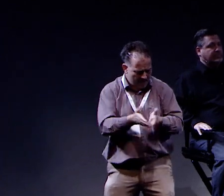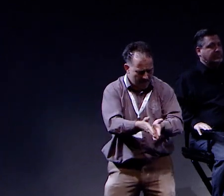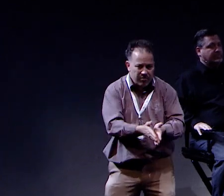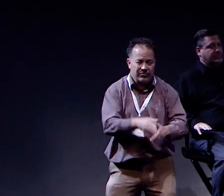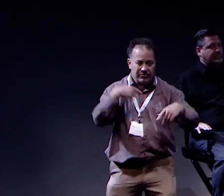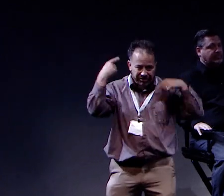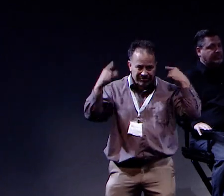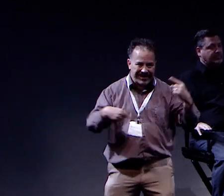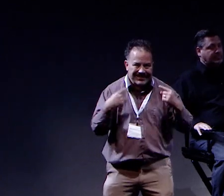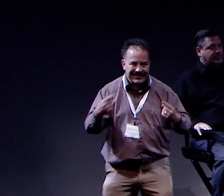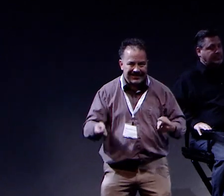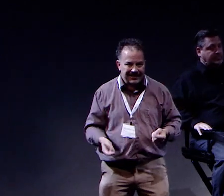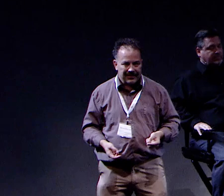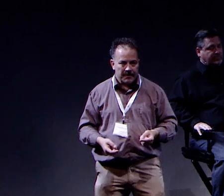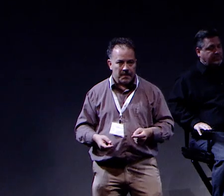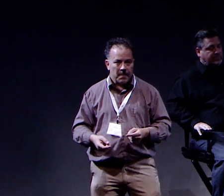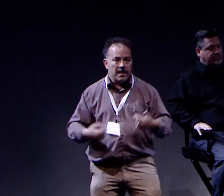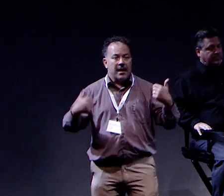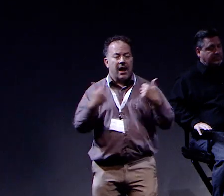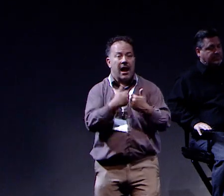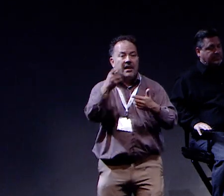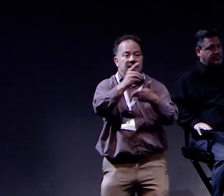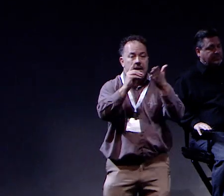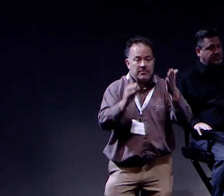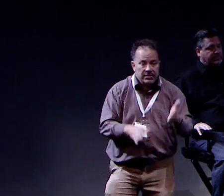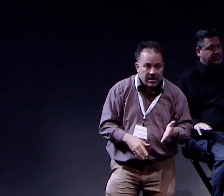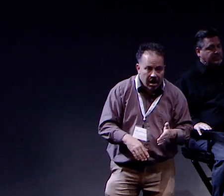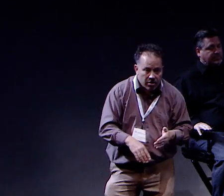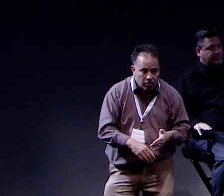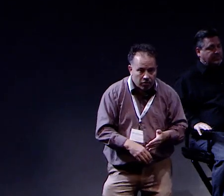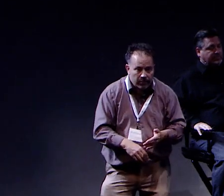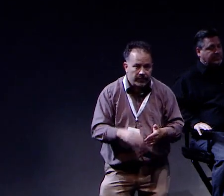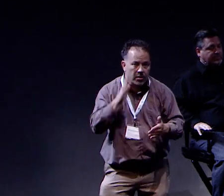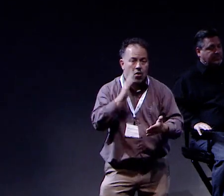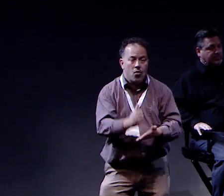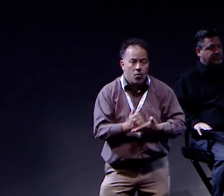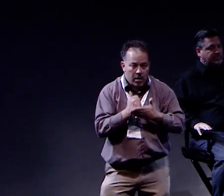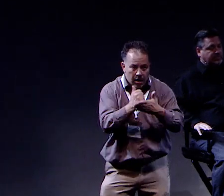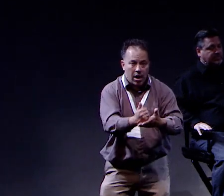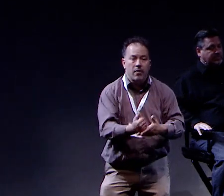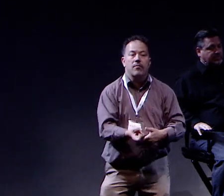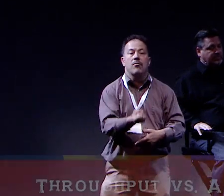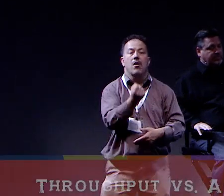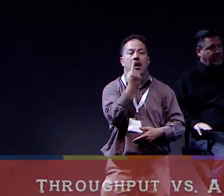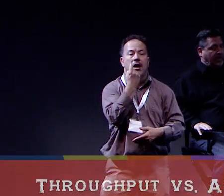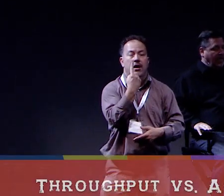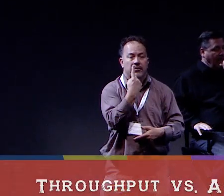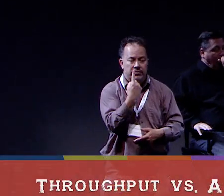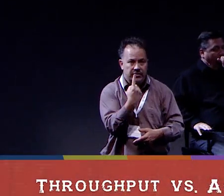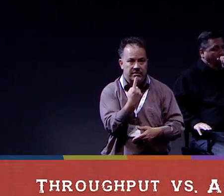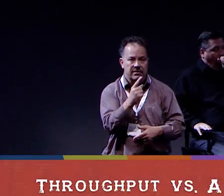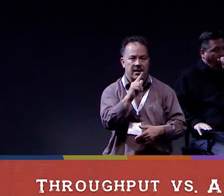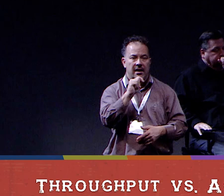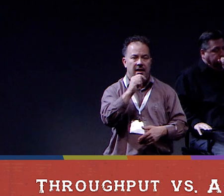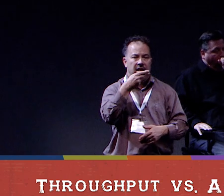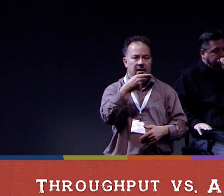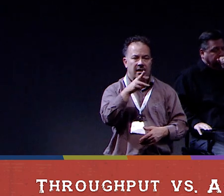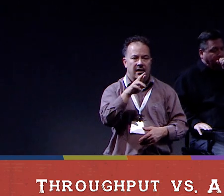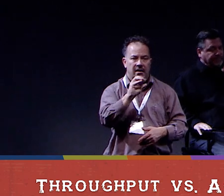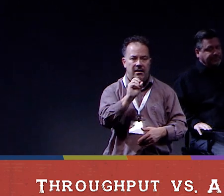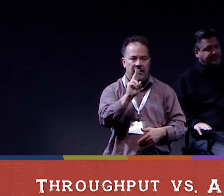crazy. A game designer will help you understand throughput versus agency.